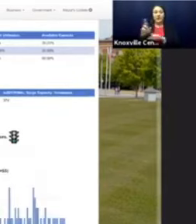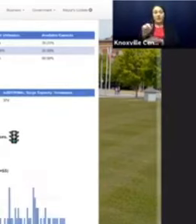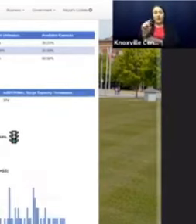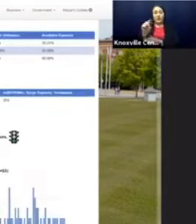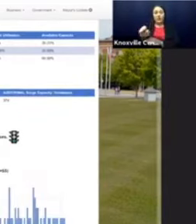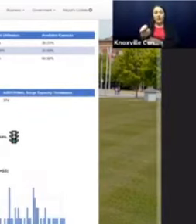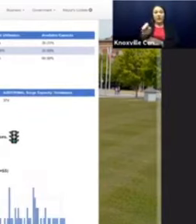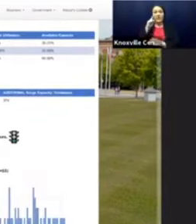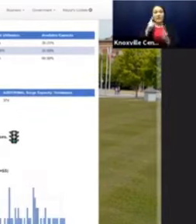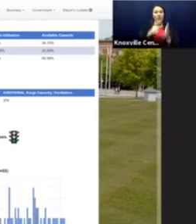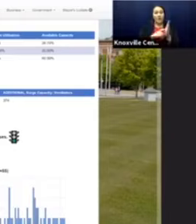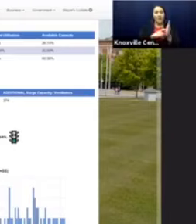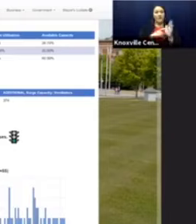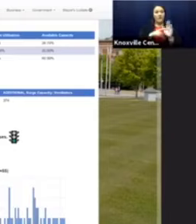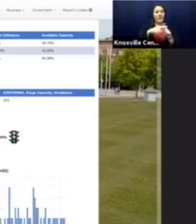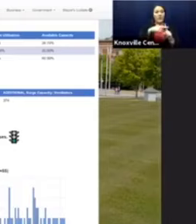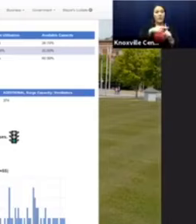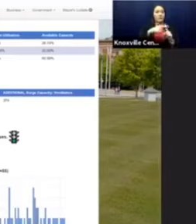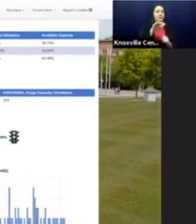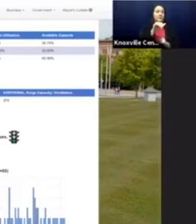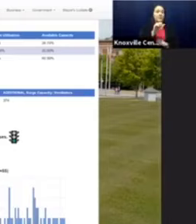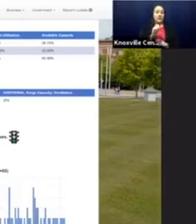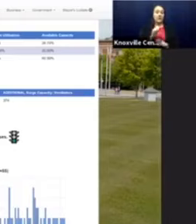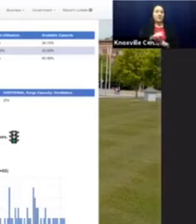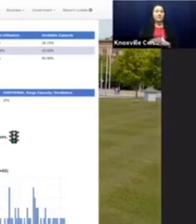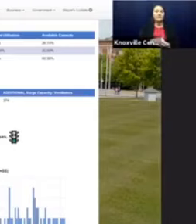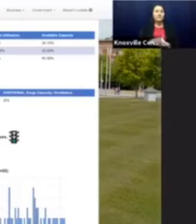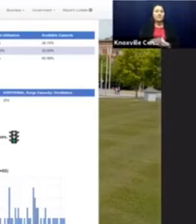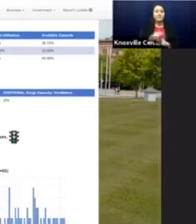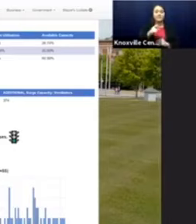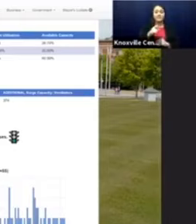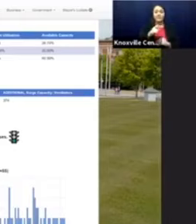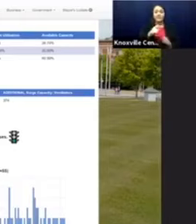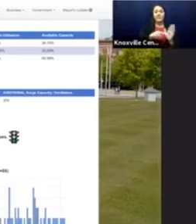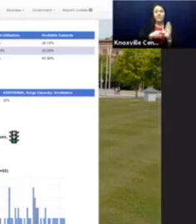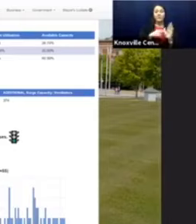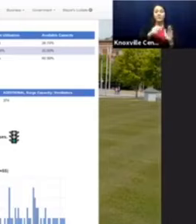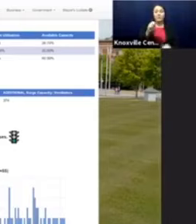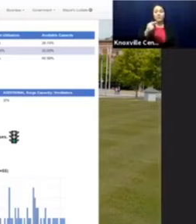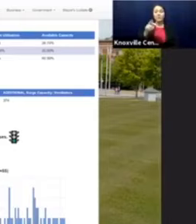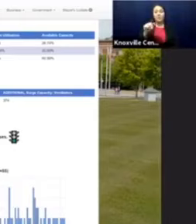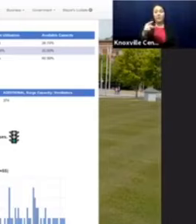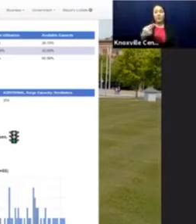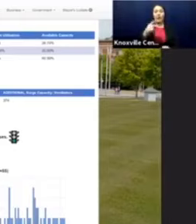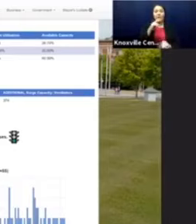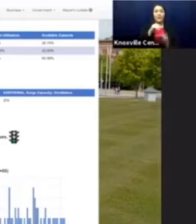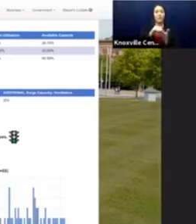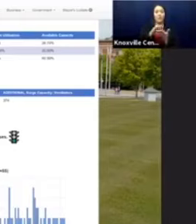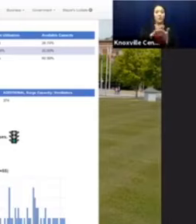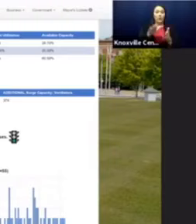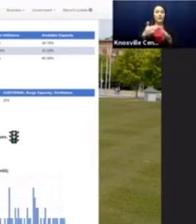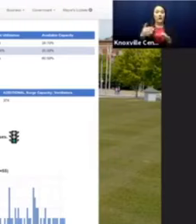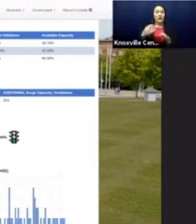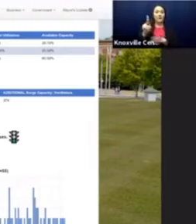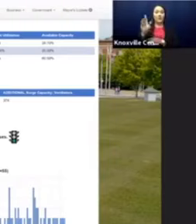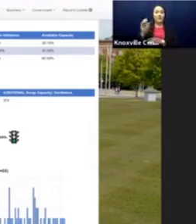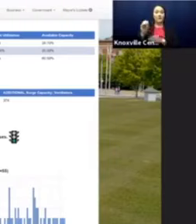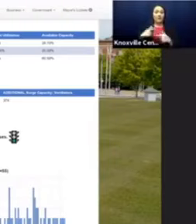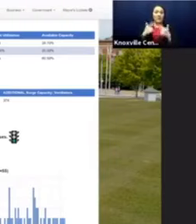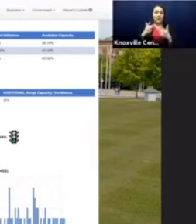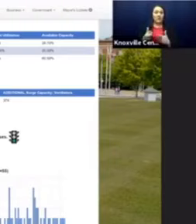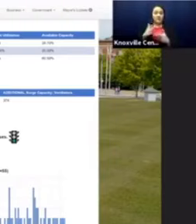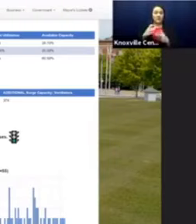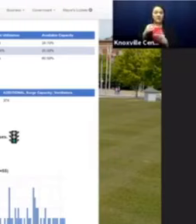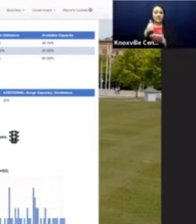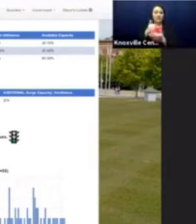identified positive or probable cases. For this benchmark, we use a graph that shows not reported deaths of Knox County residents by date of death.